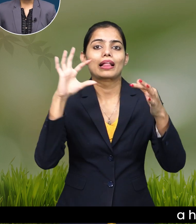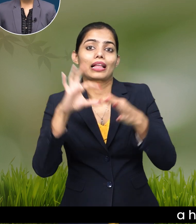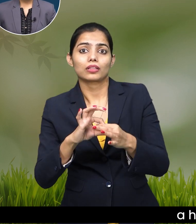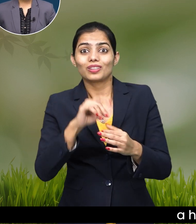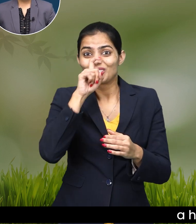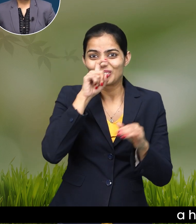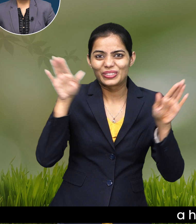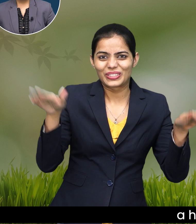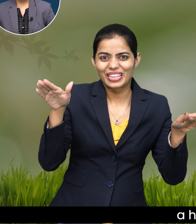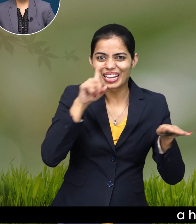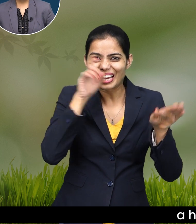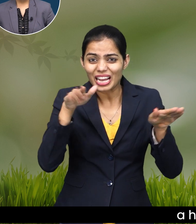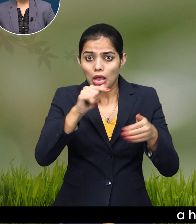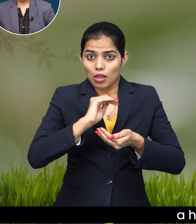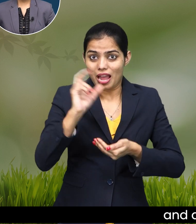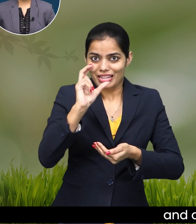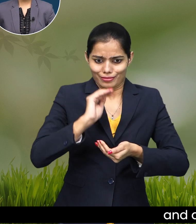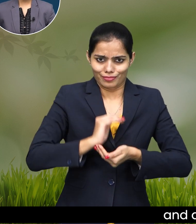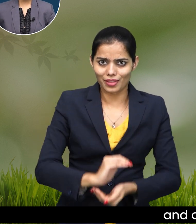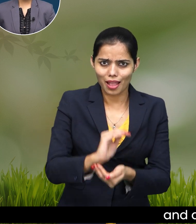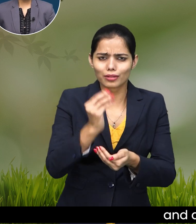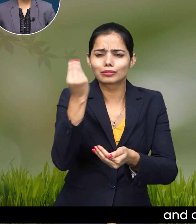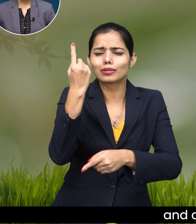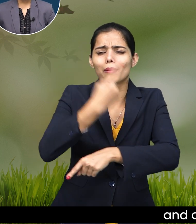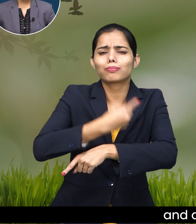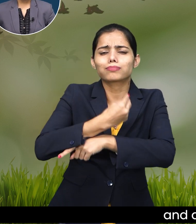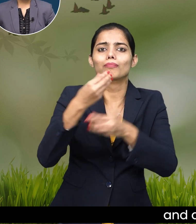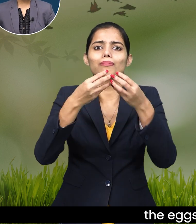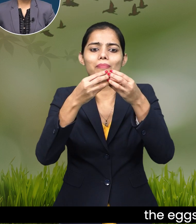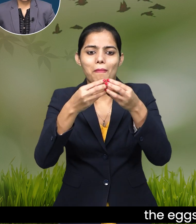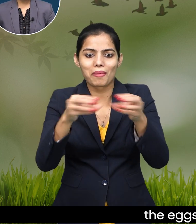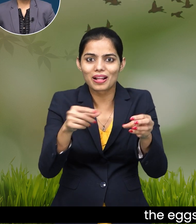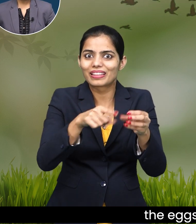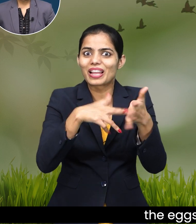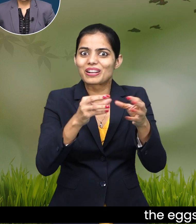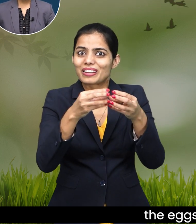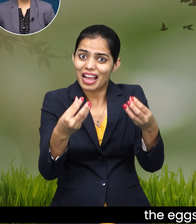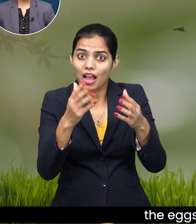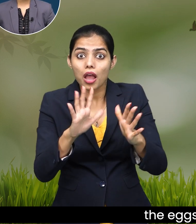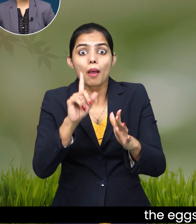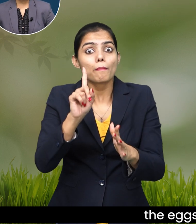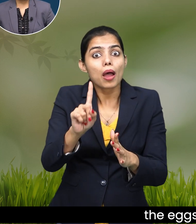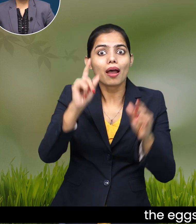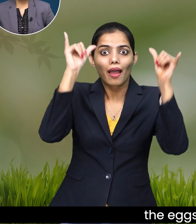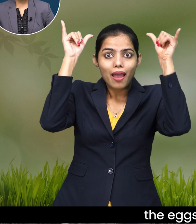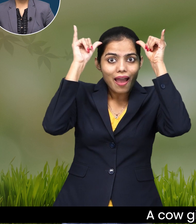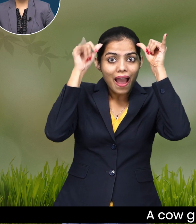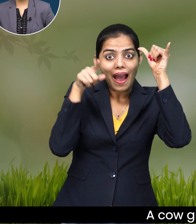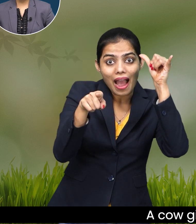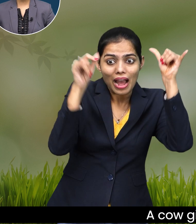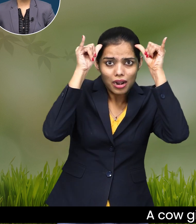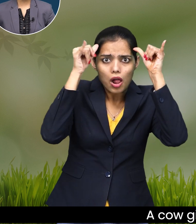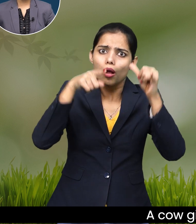a hen lays eggs, and after a few days, the eggs hatch into chicks.